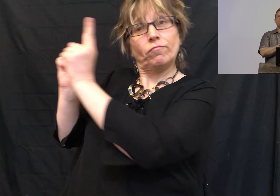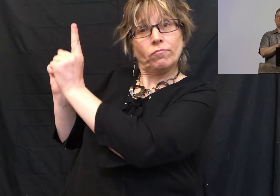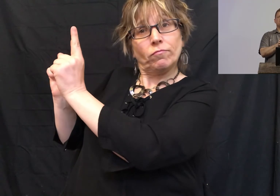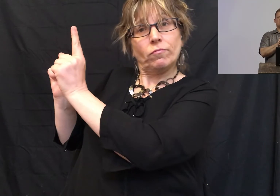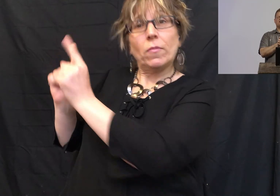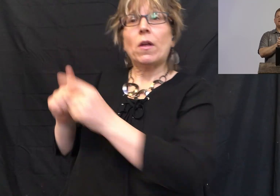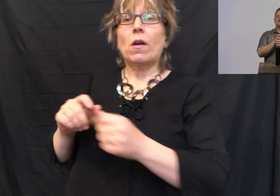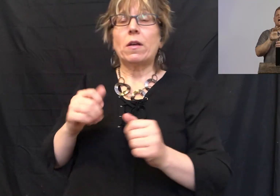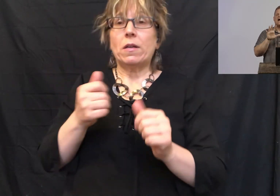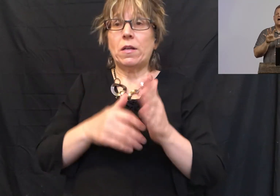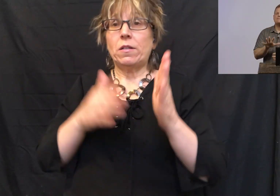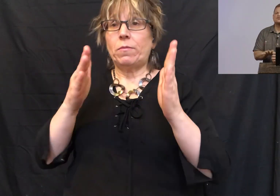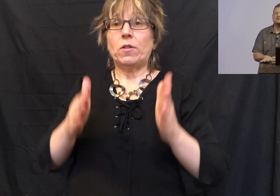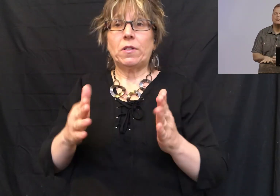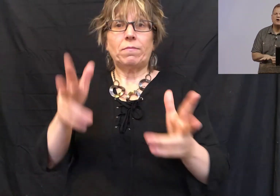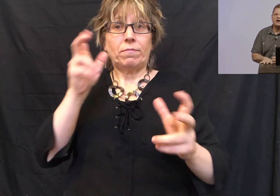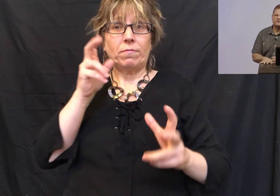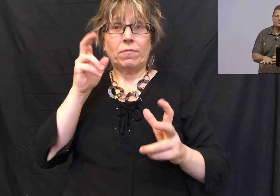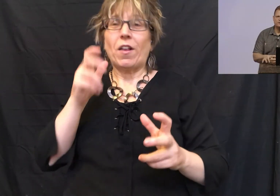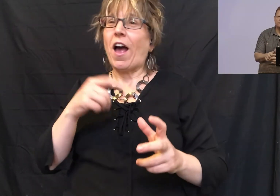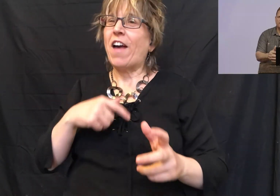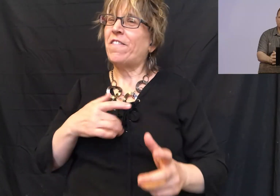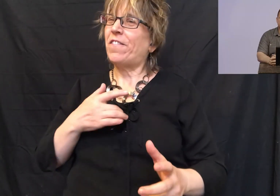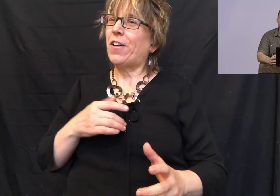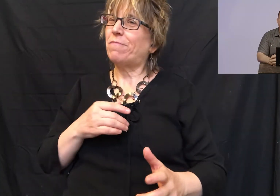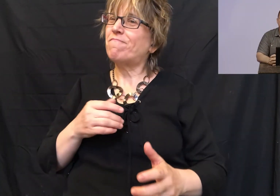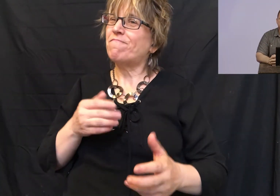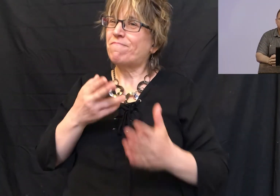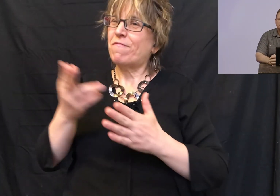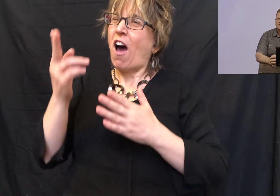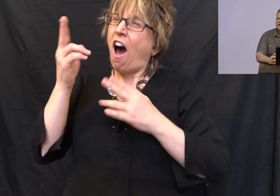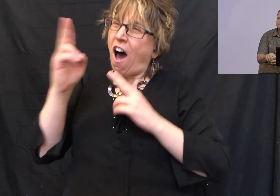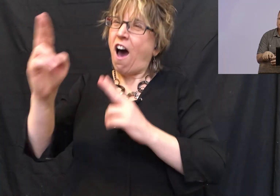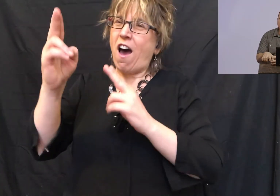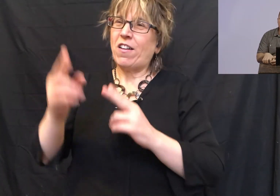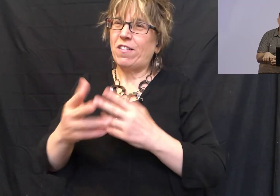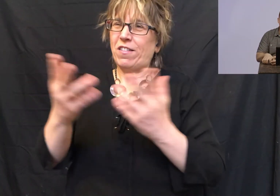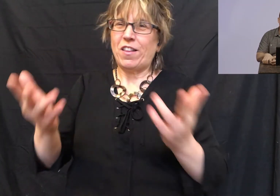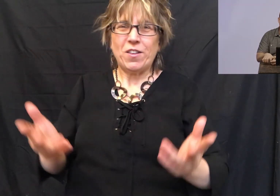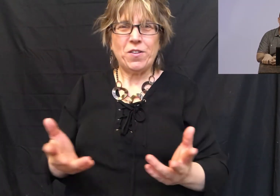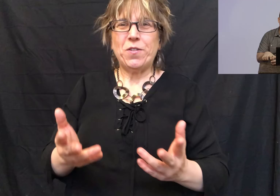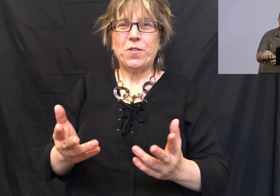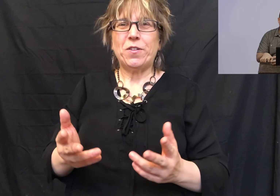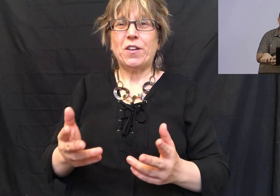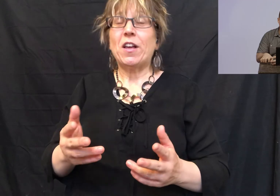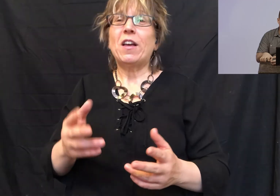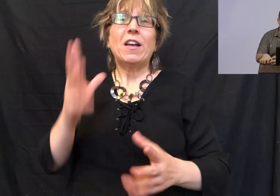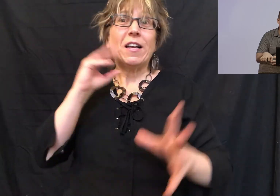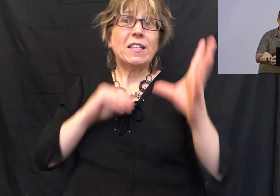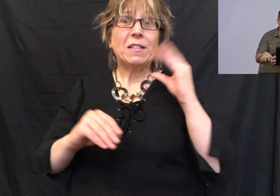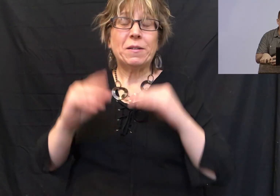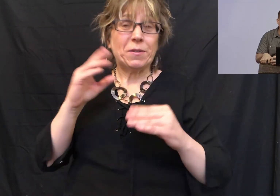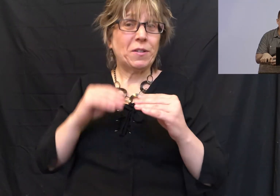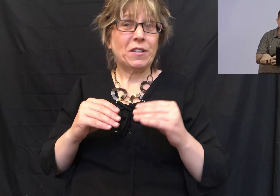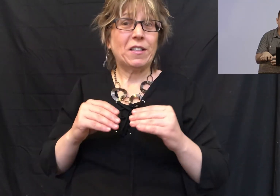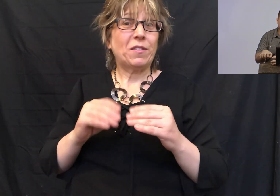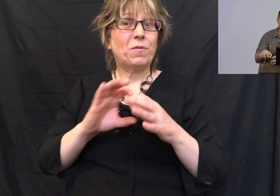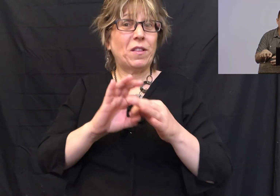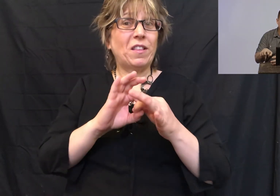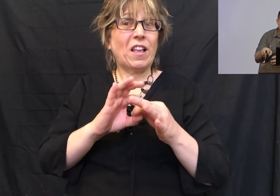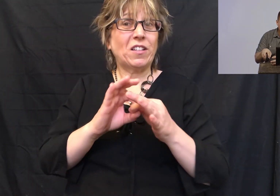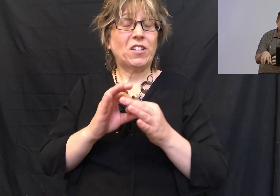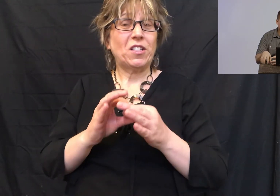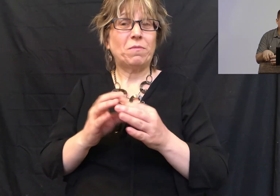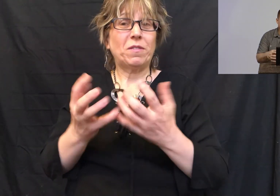Every one of you who are listening, I'm so honored that you're a part of this today. I'm so honored you take this journey on getting our relationships